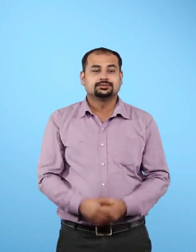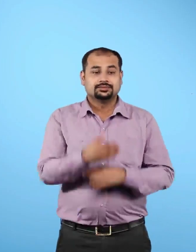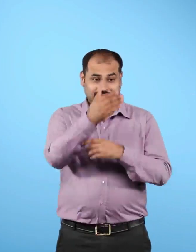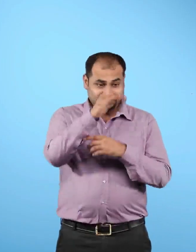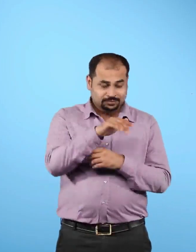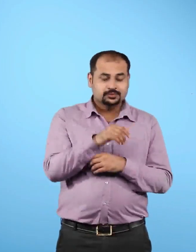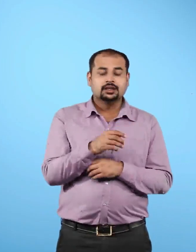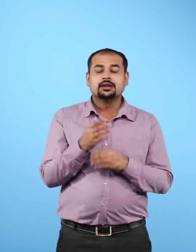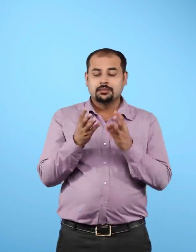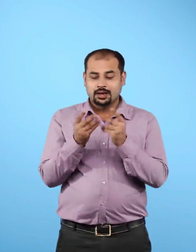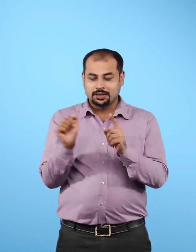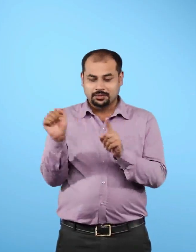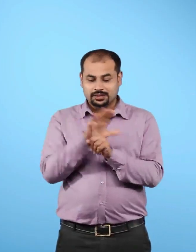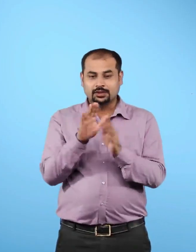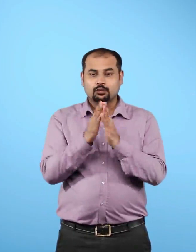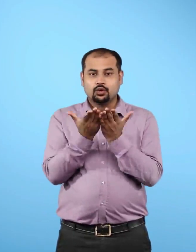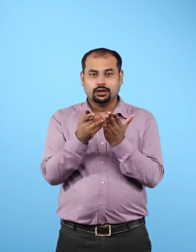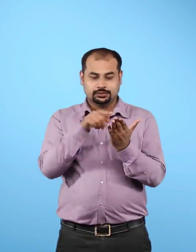and Math Magic Book.